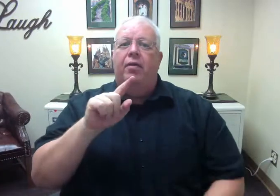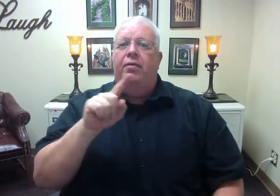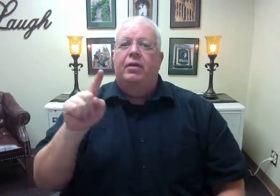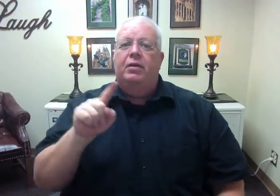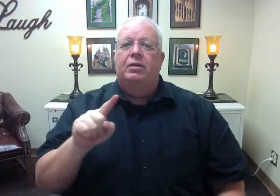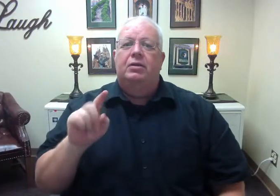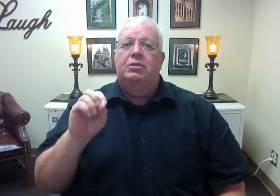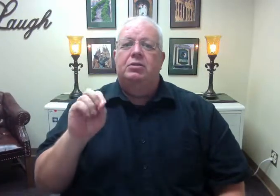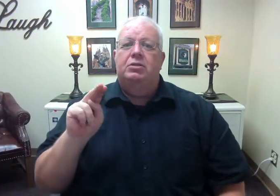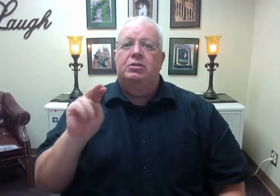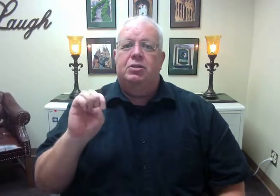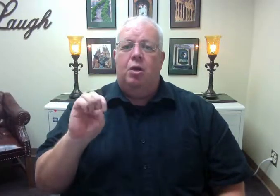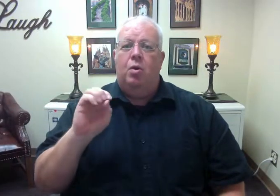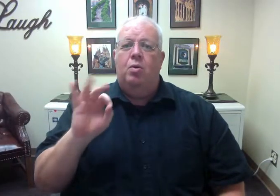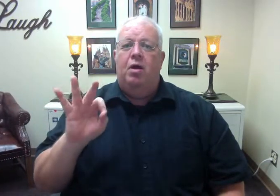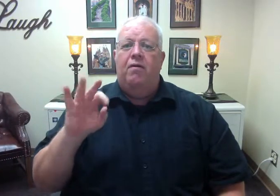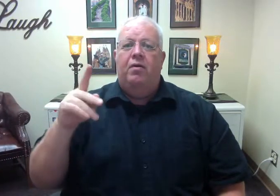or ZPD.